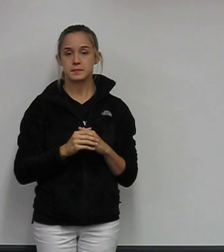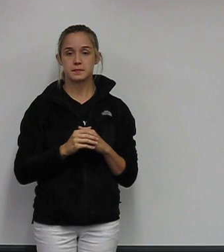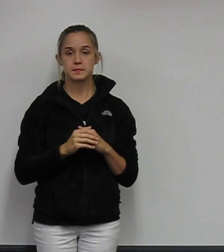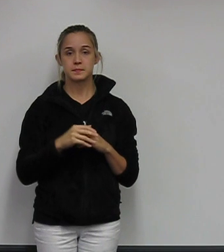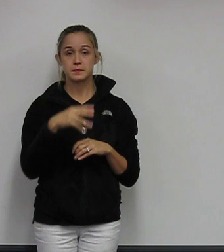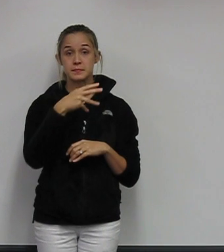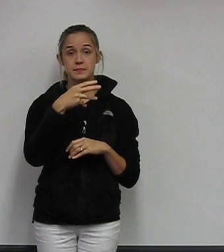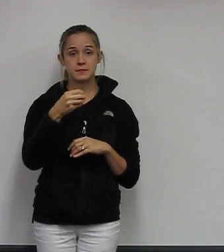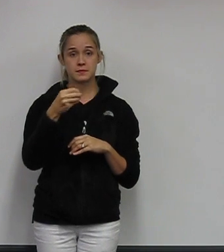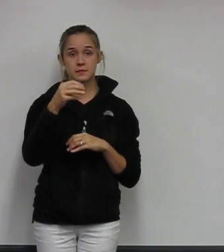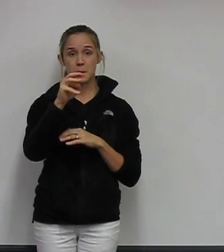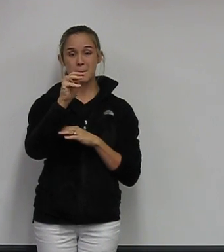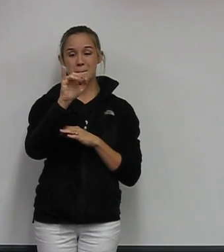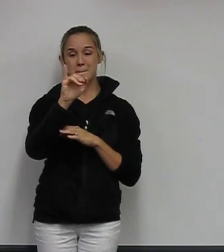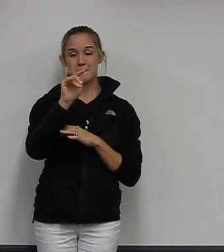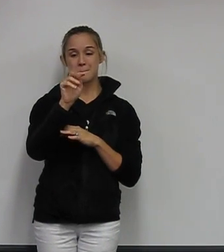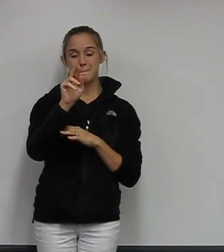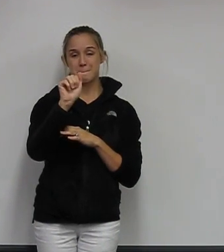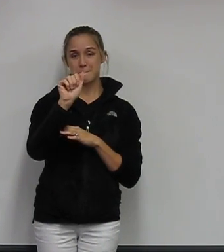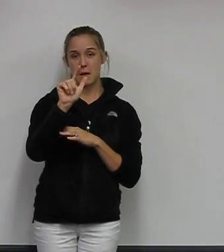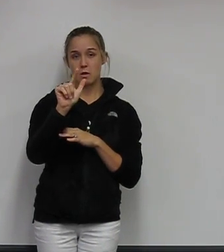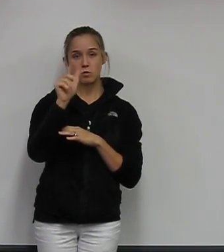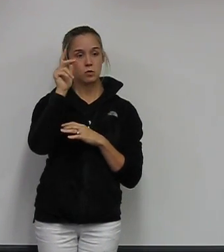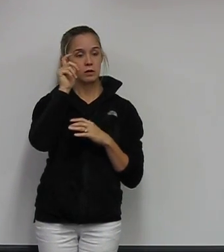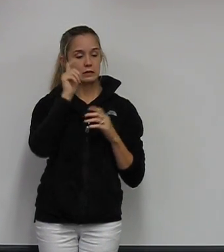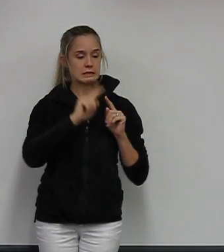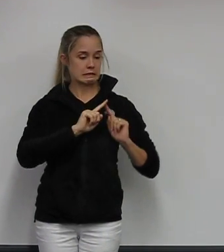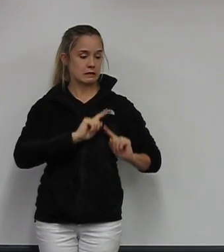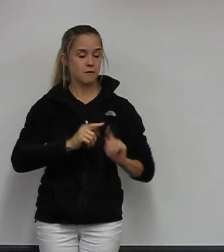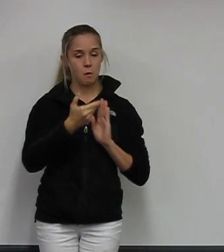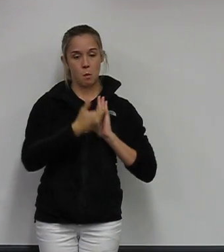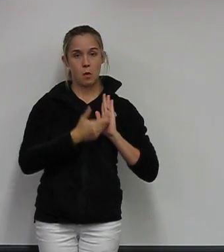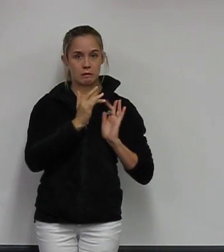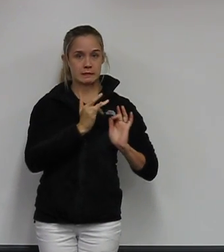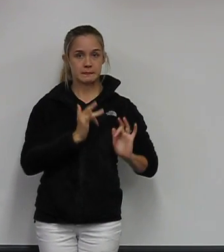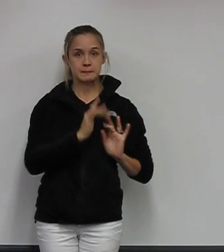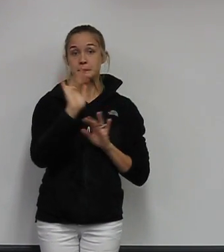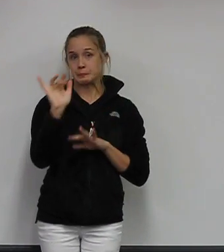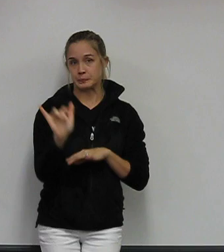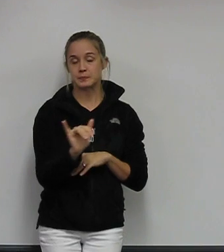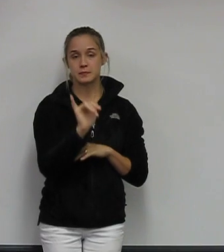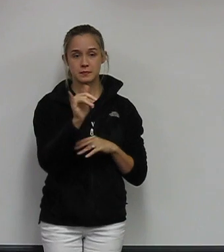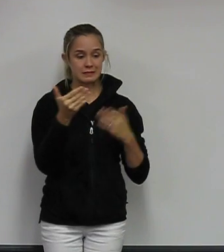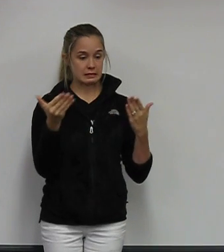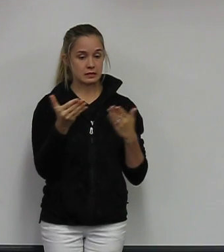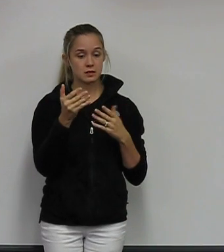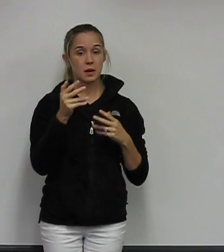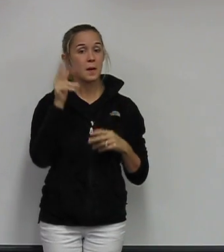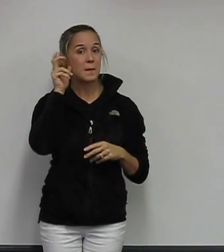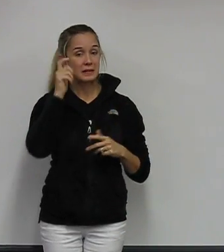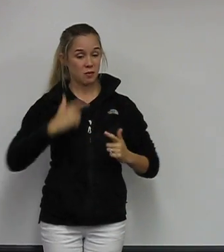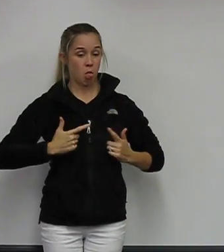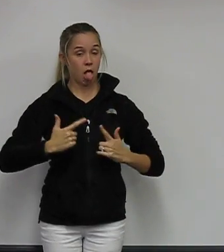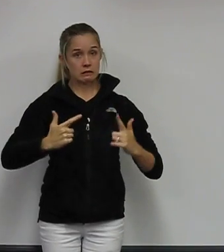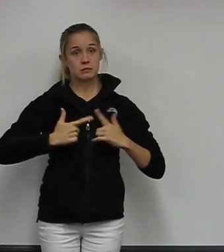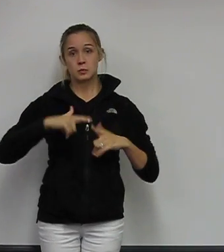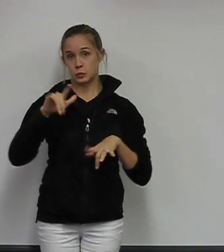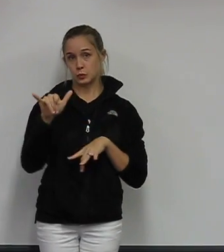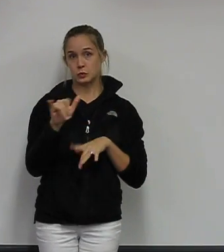And the mitral. Okay, great. And while I'm here, I'm going to go ahead and listen to Zach's lungs. Starting high on